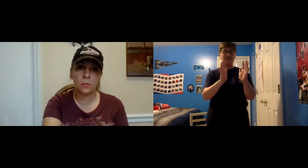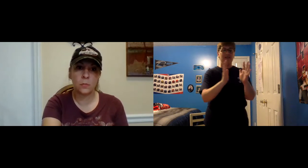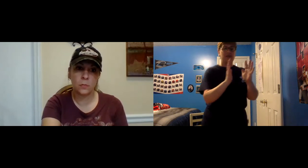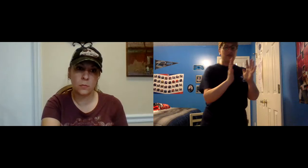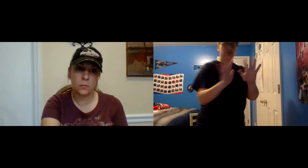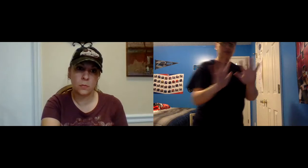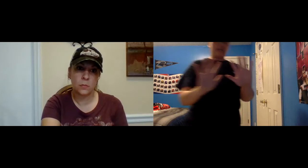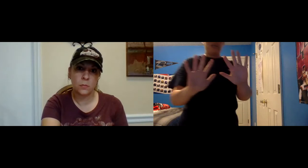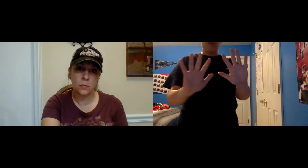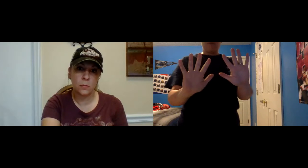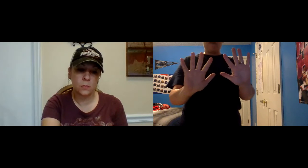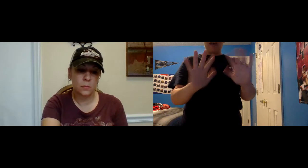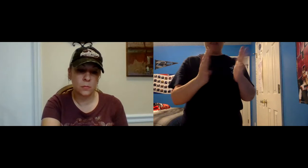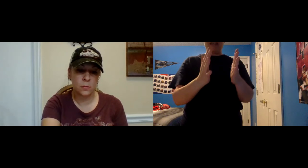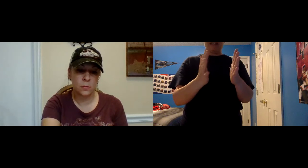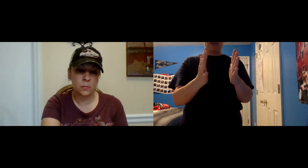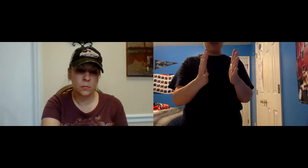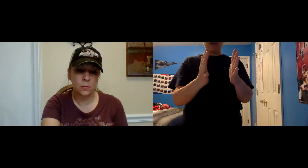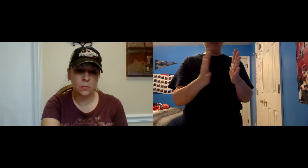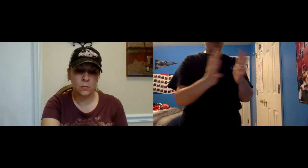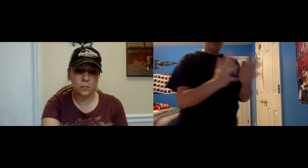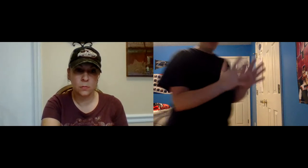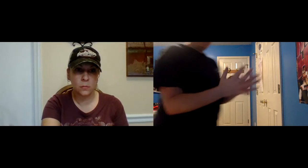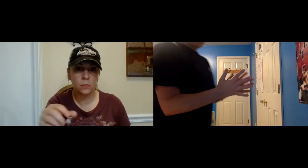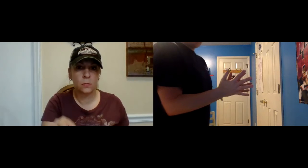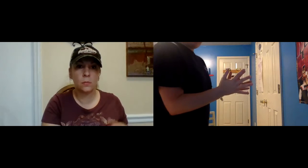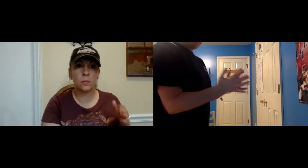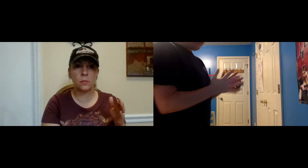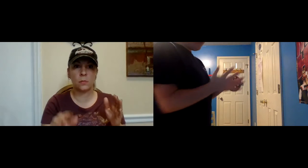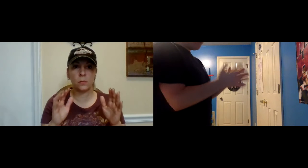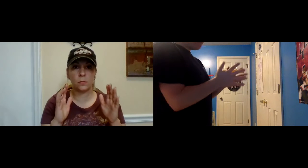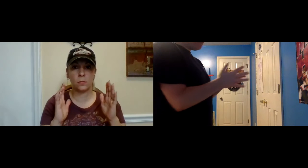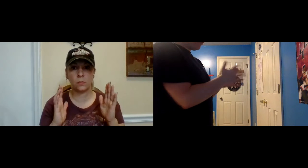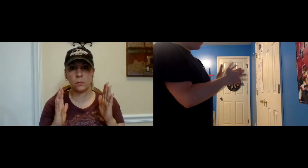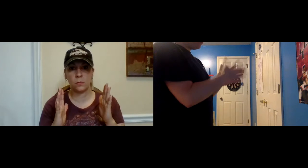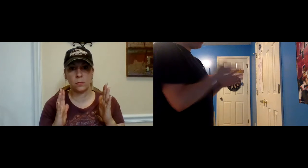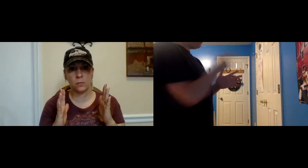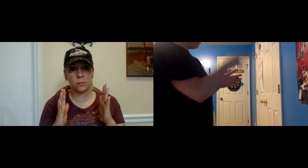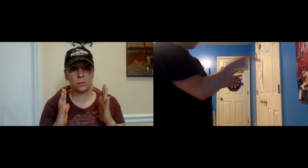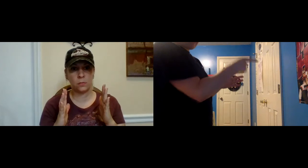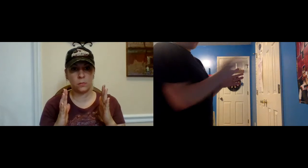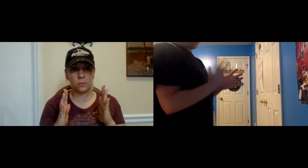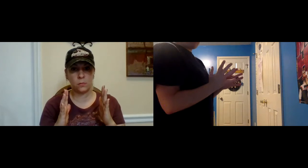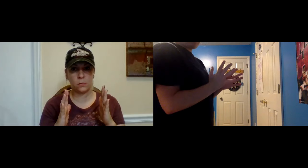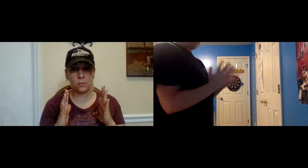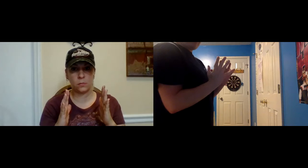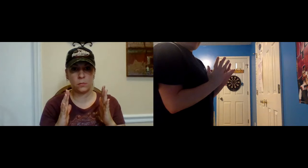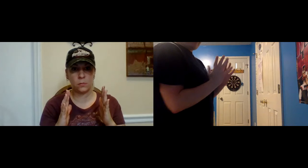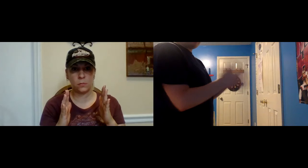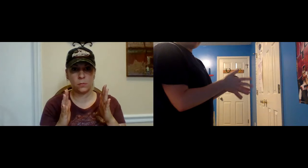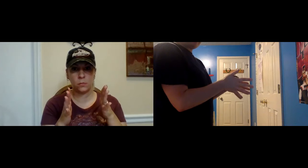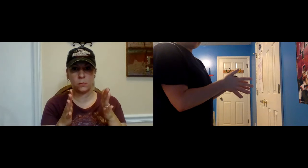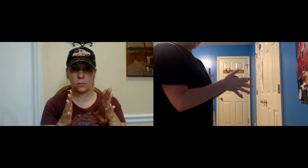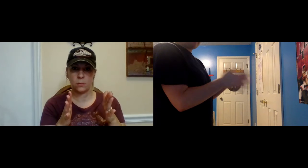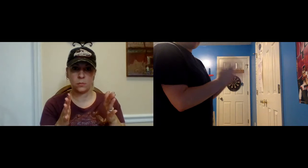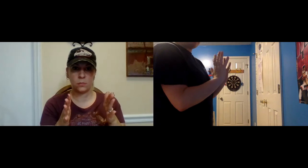it, you're taking your number 5 hands and turning them this way with them, your fingertips pointing outward, and